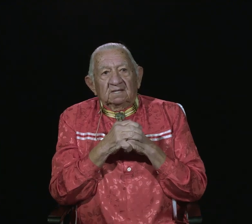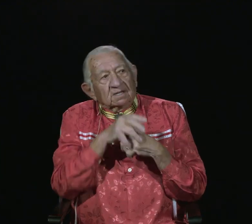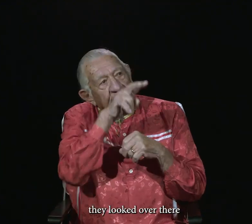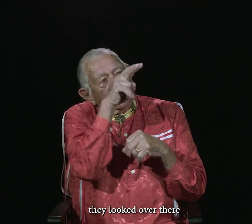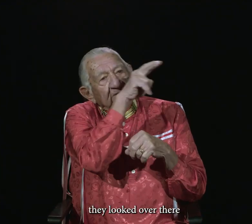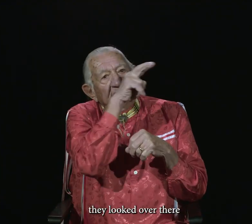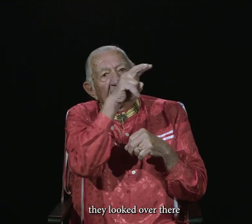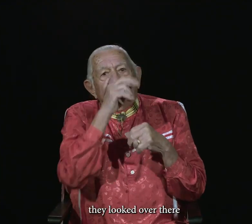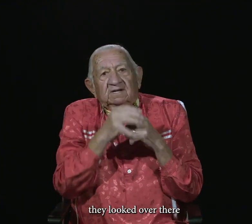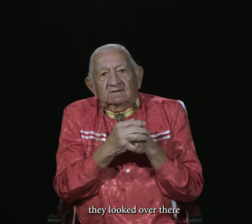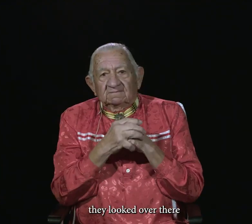They looked over there.